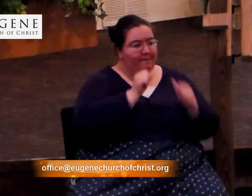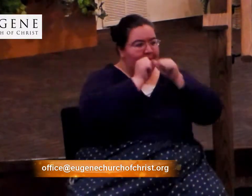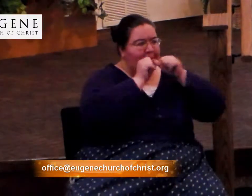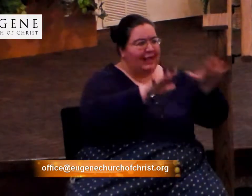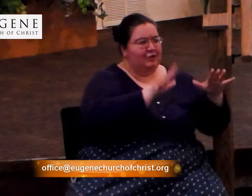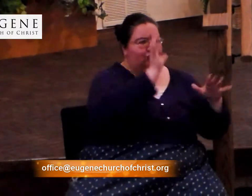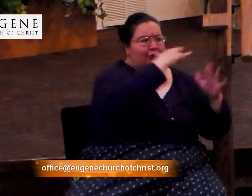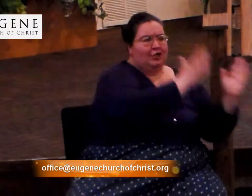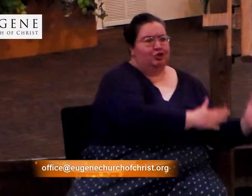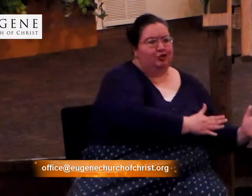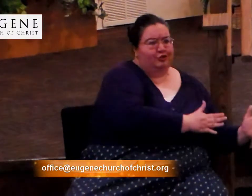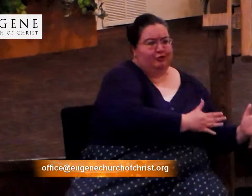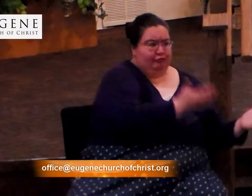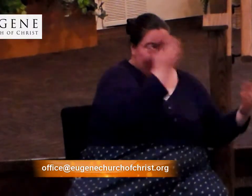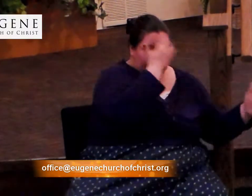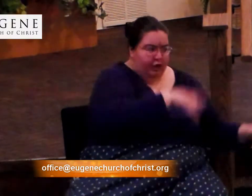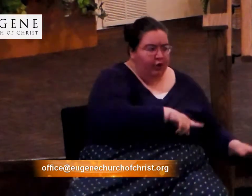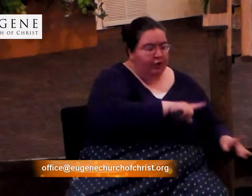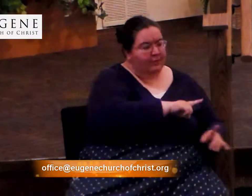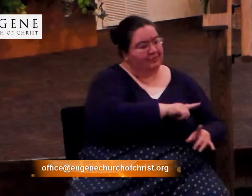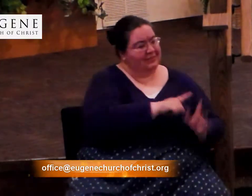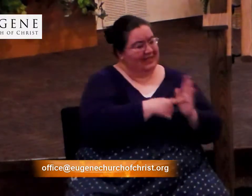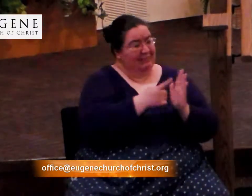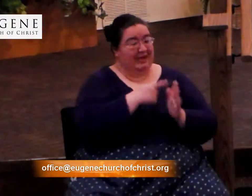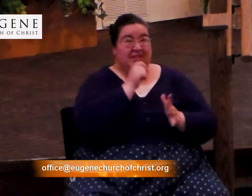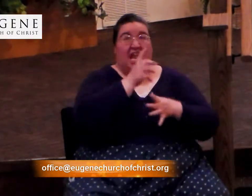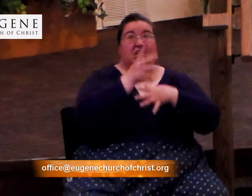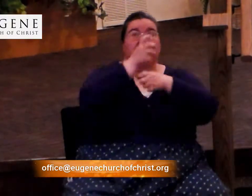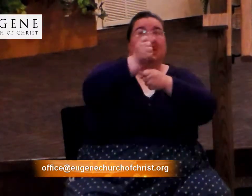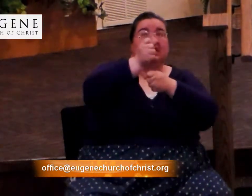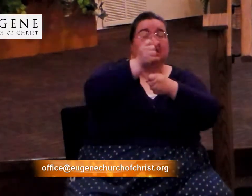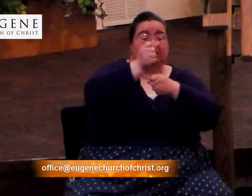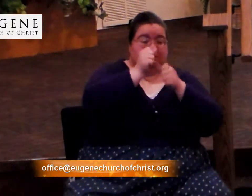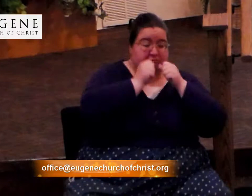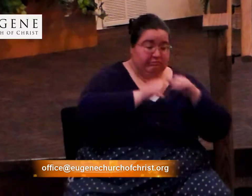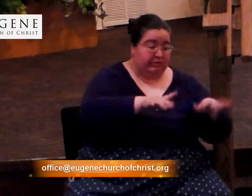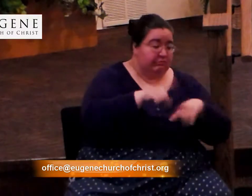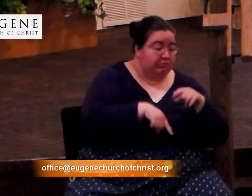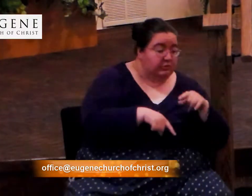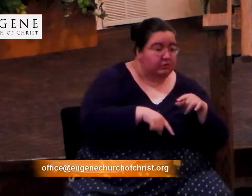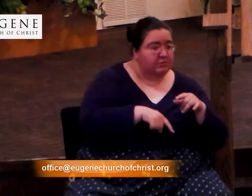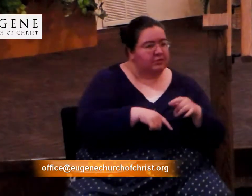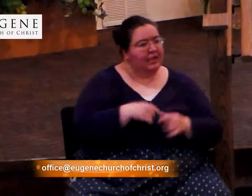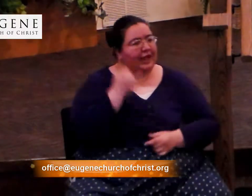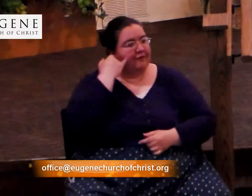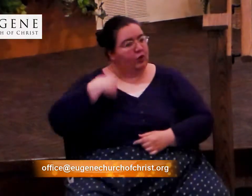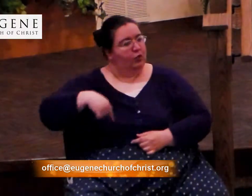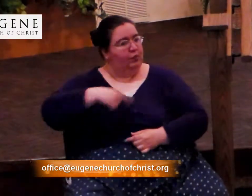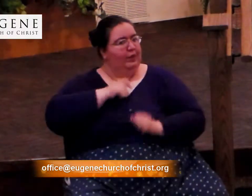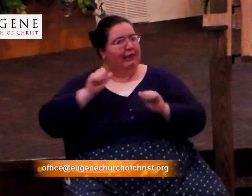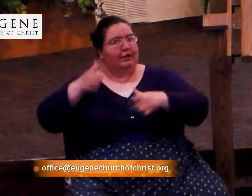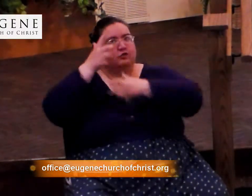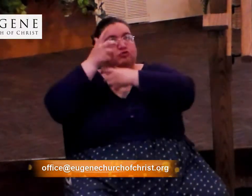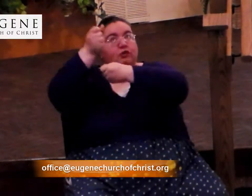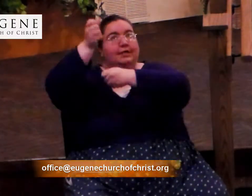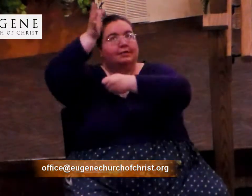blessing. For us, if we trust that God can do what he says he will do, we can be a blessing to those around us. This